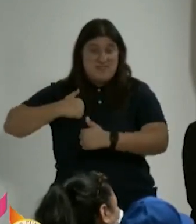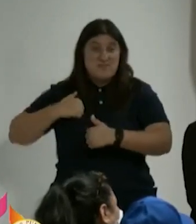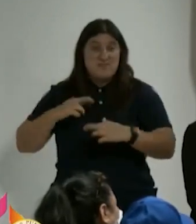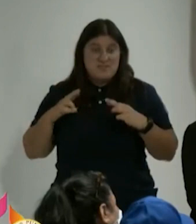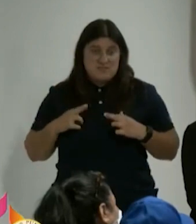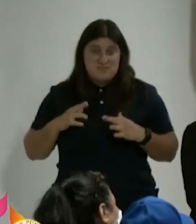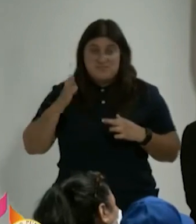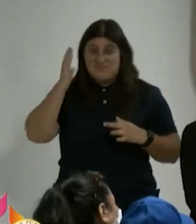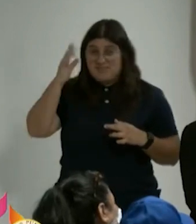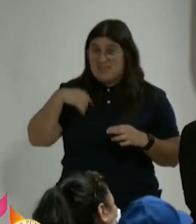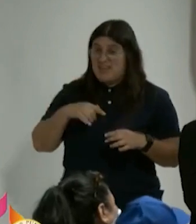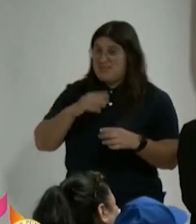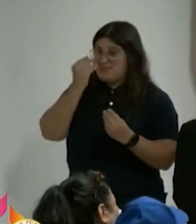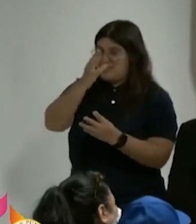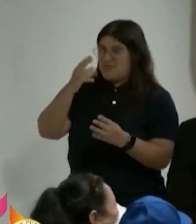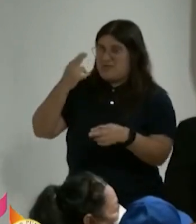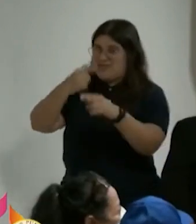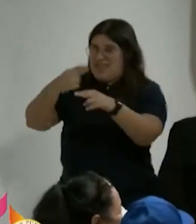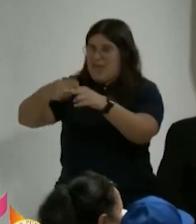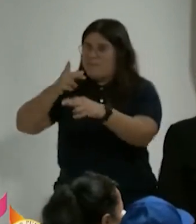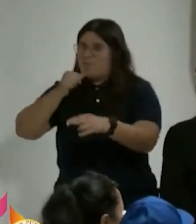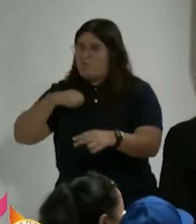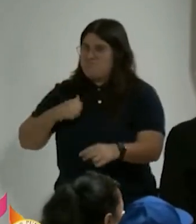names when I get back to New York.